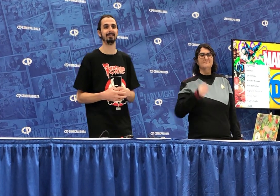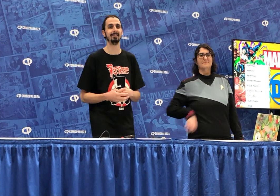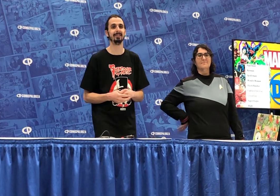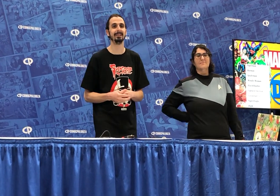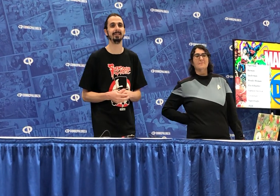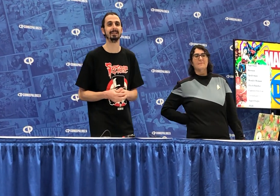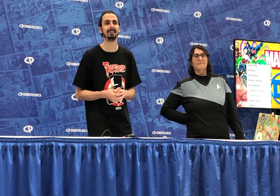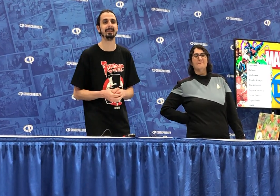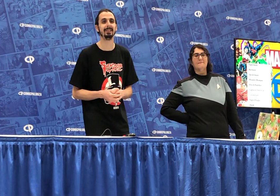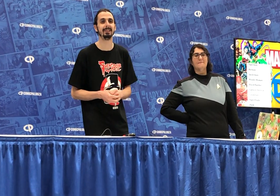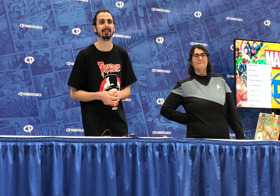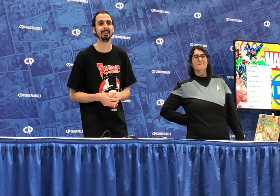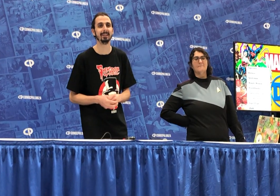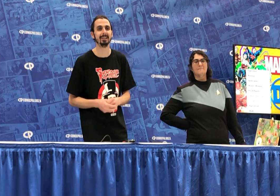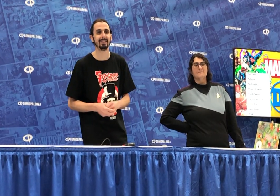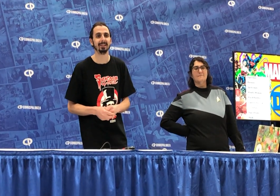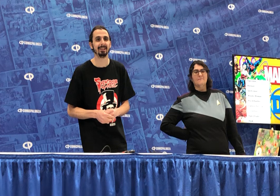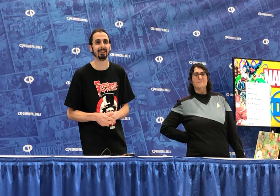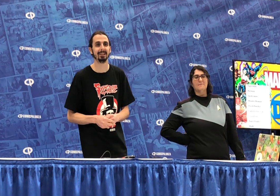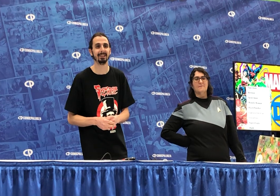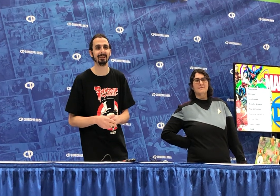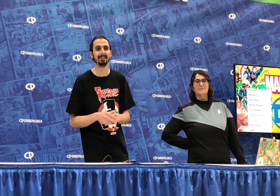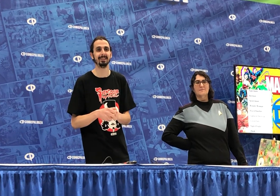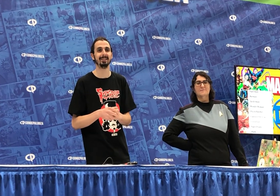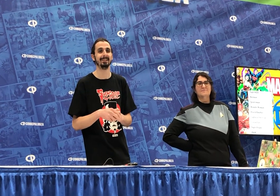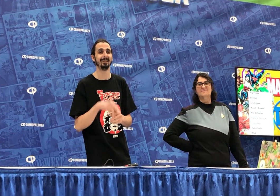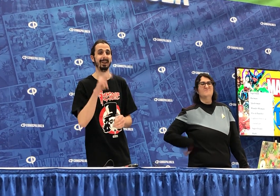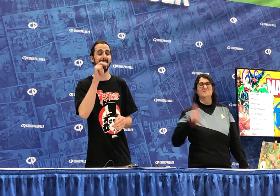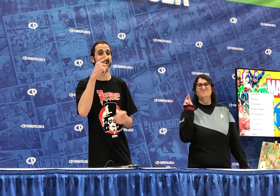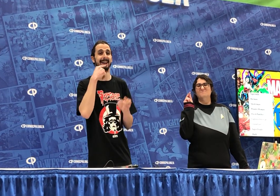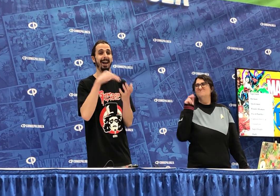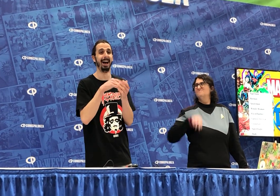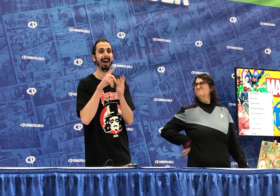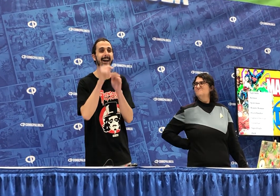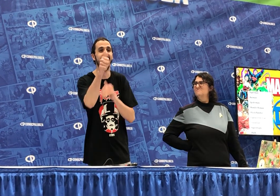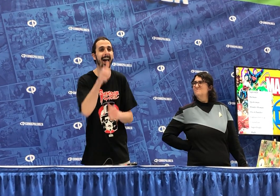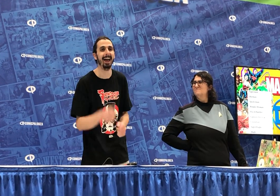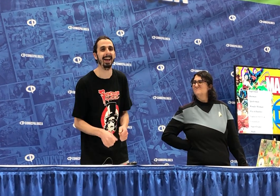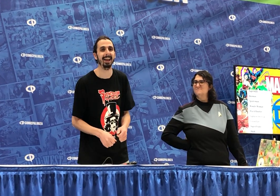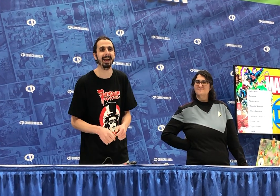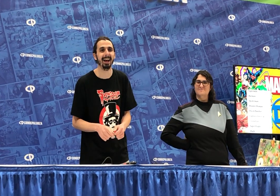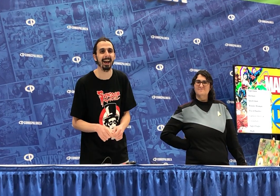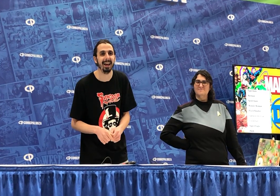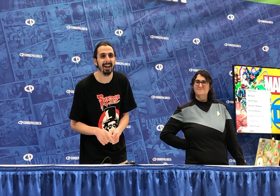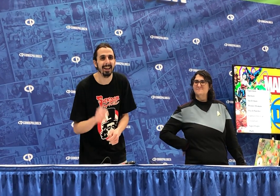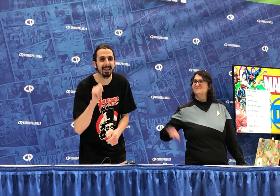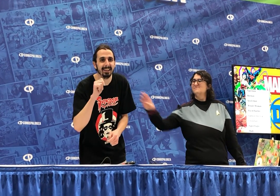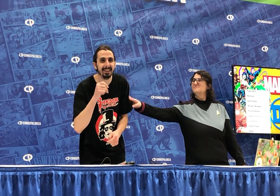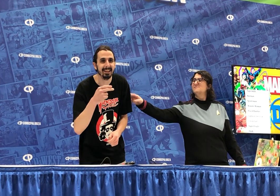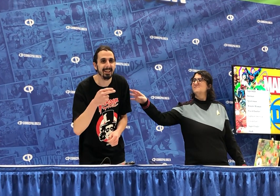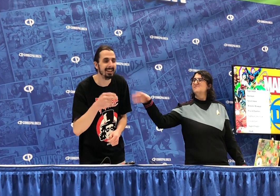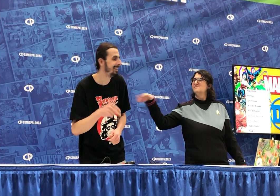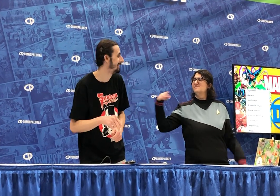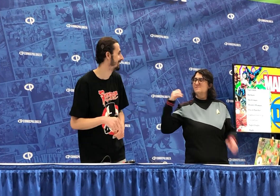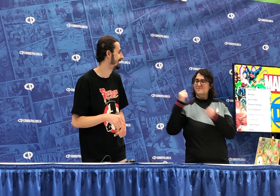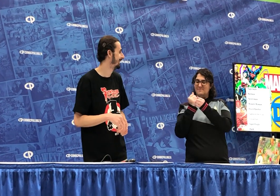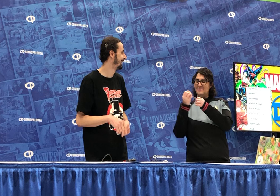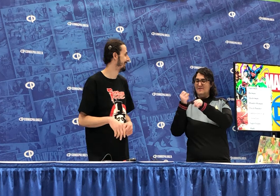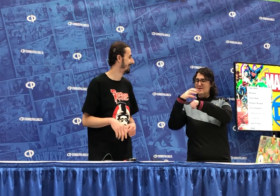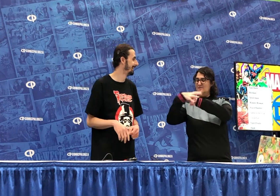got? What's your sign for Thanos? Say it again? What's your sign for, and she's